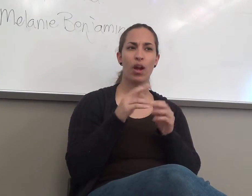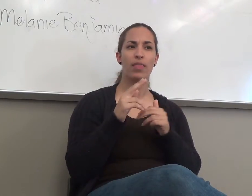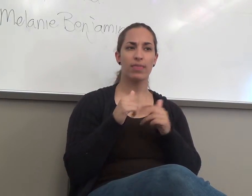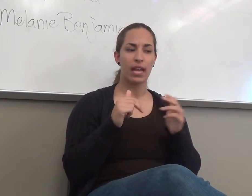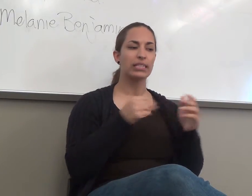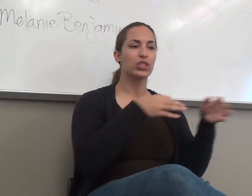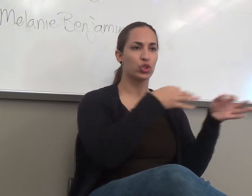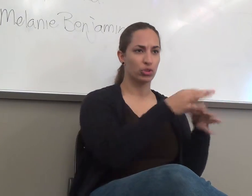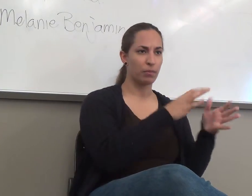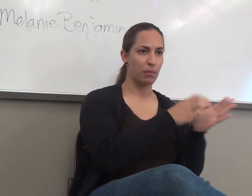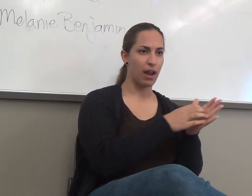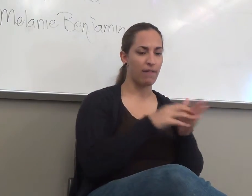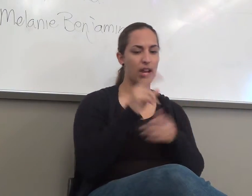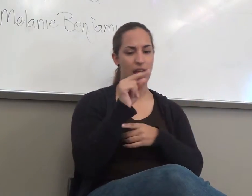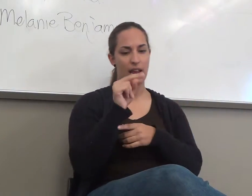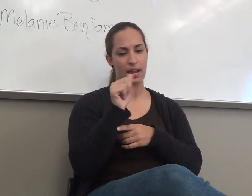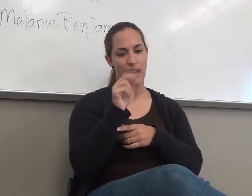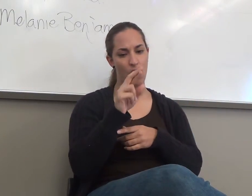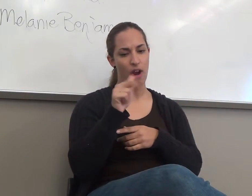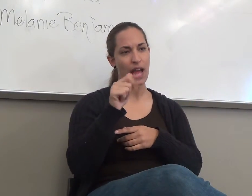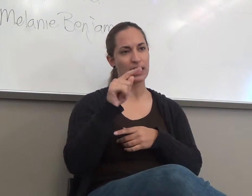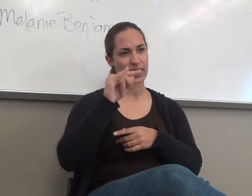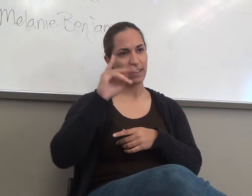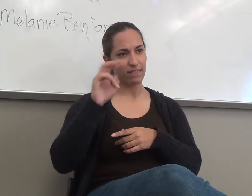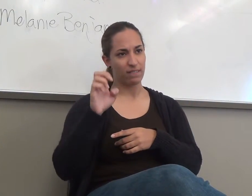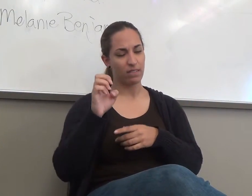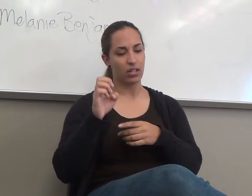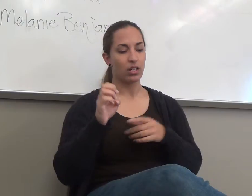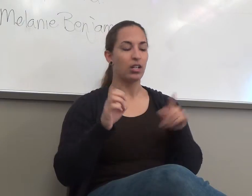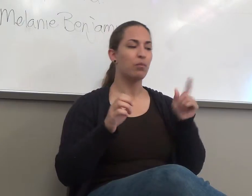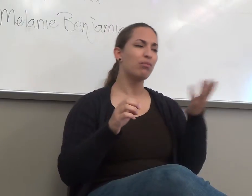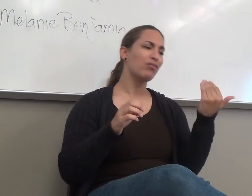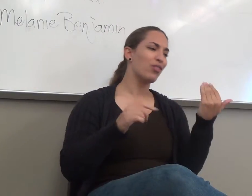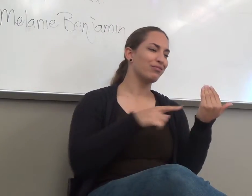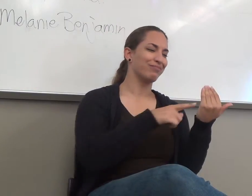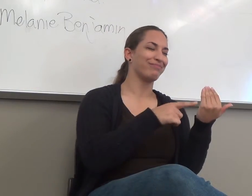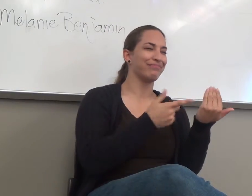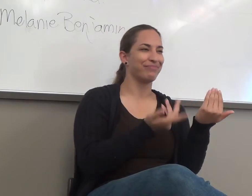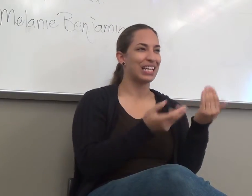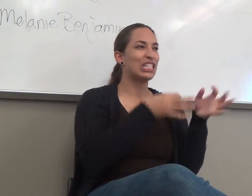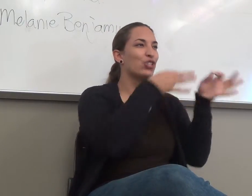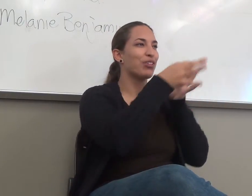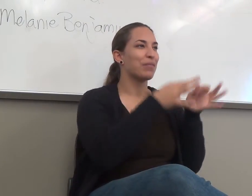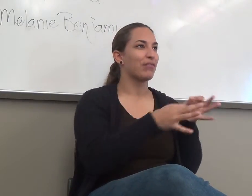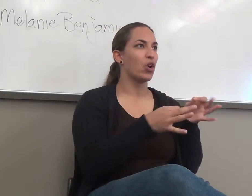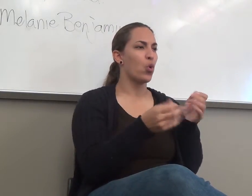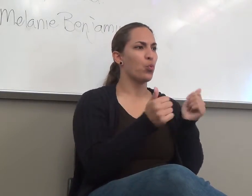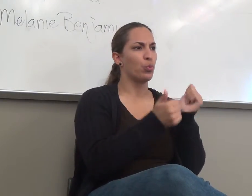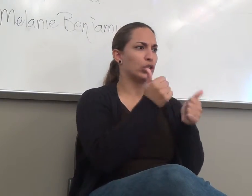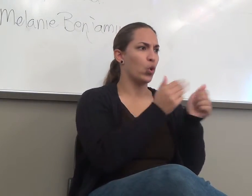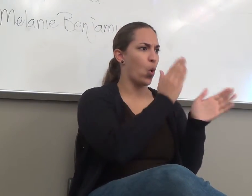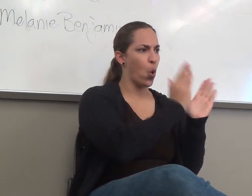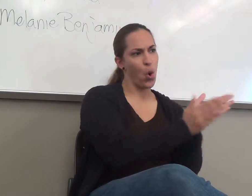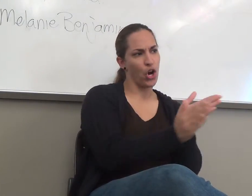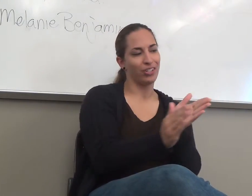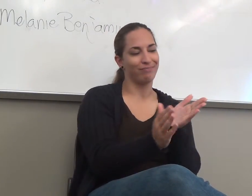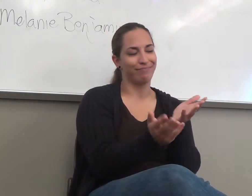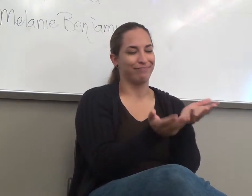It wasn't really necessary to worry you about what order am I going to put my paragraph. And that just confuses people. One of the